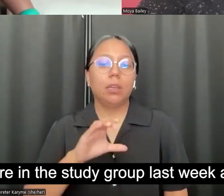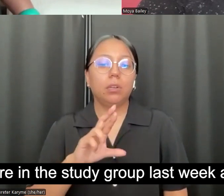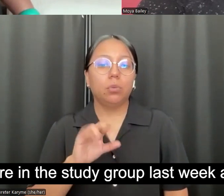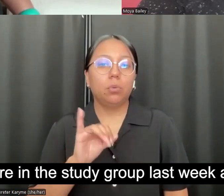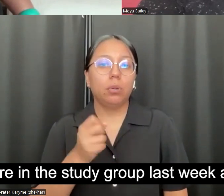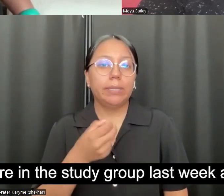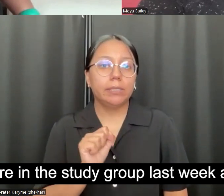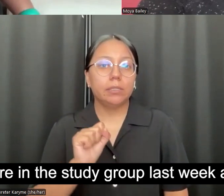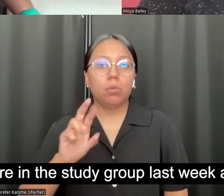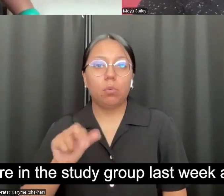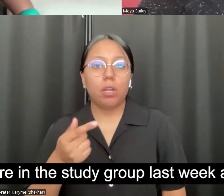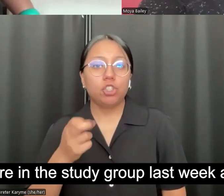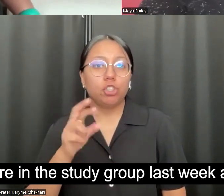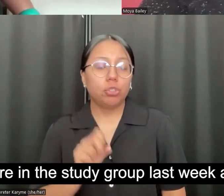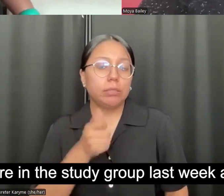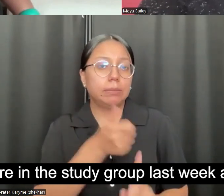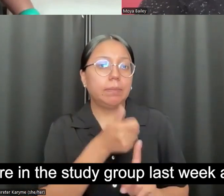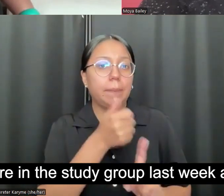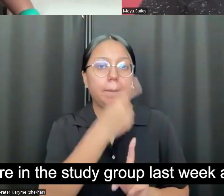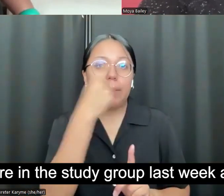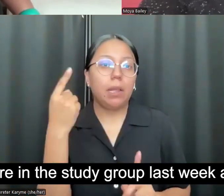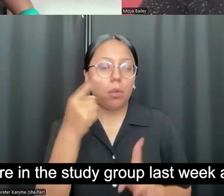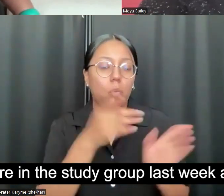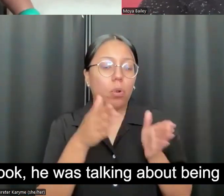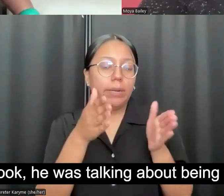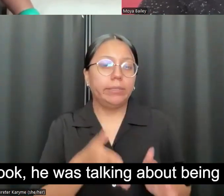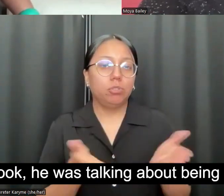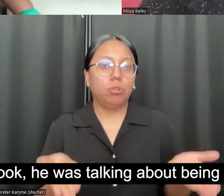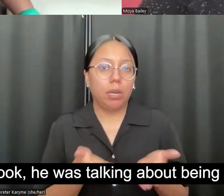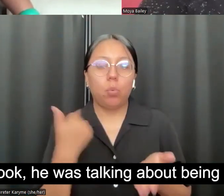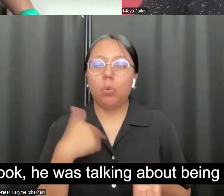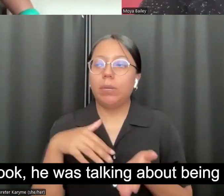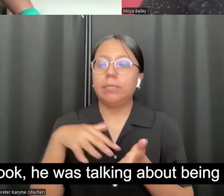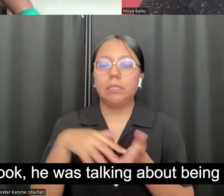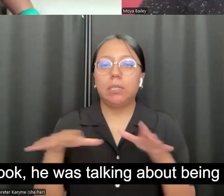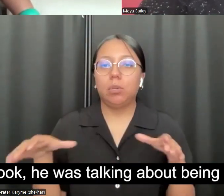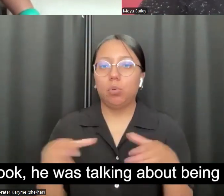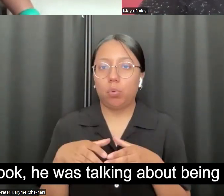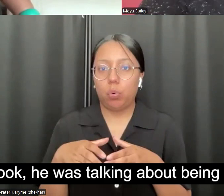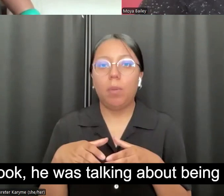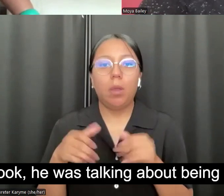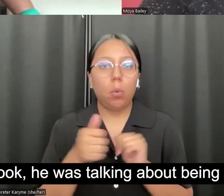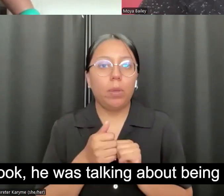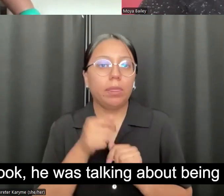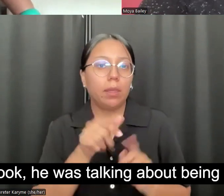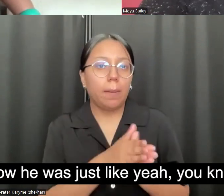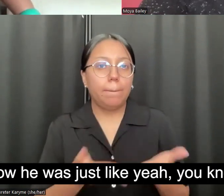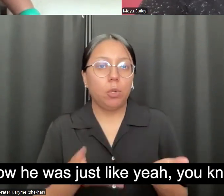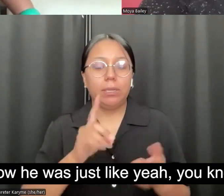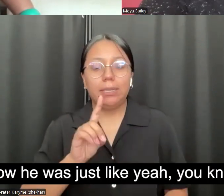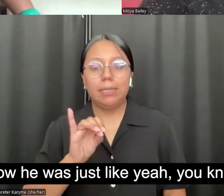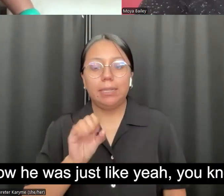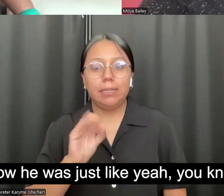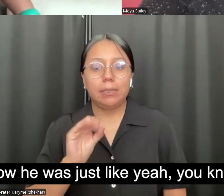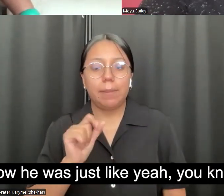who we were in a study group last week about Rashida Phillips' amazing book, Dismantling the Master's Clock, which I really am just such a fan of.